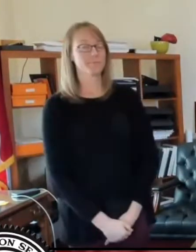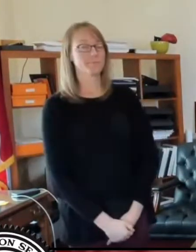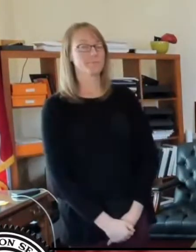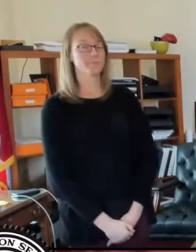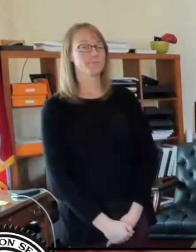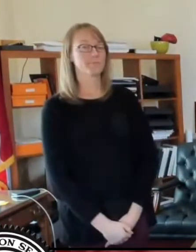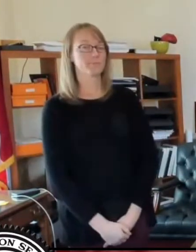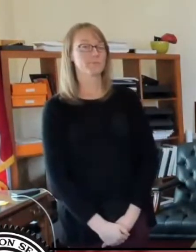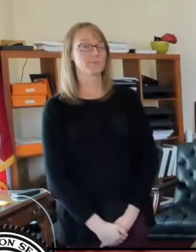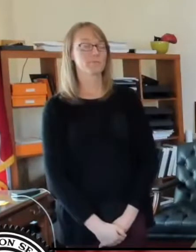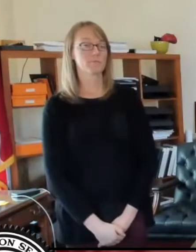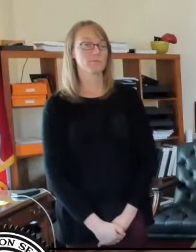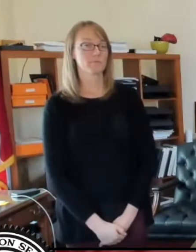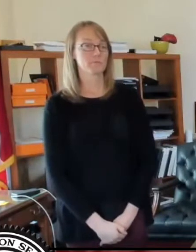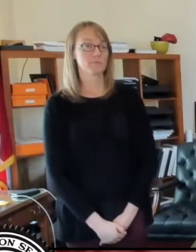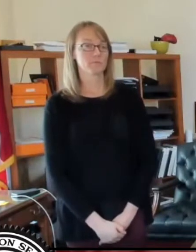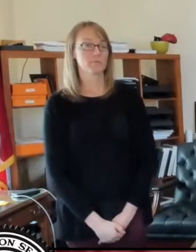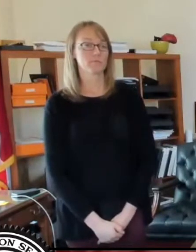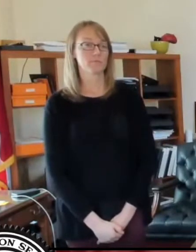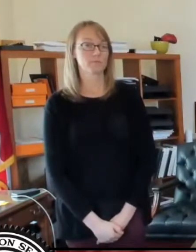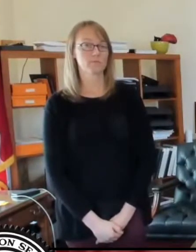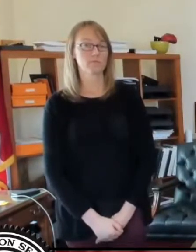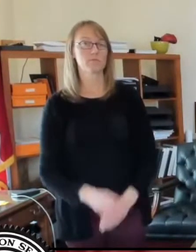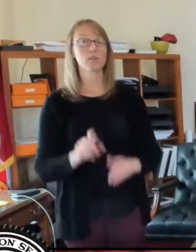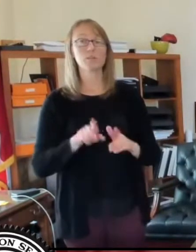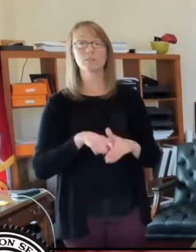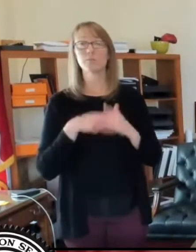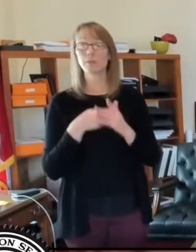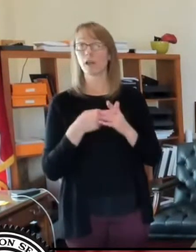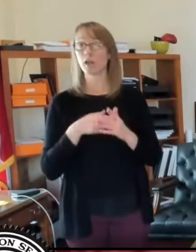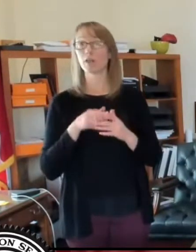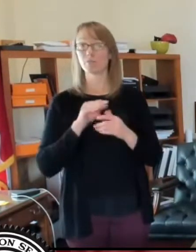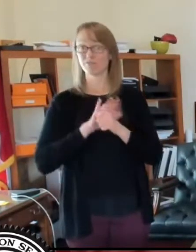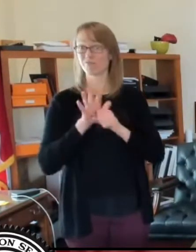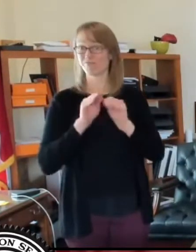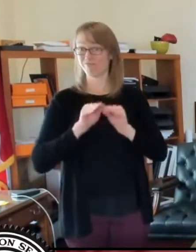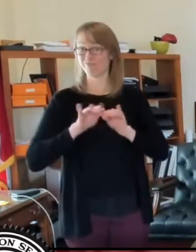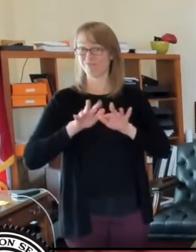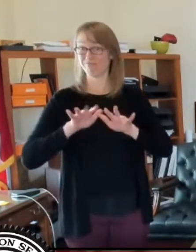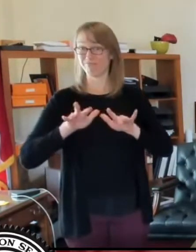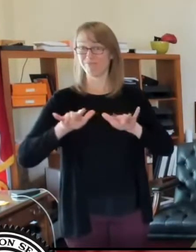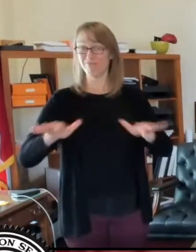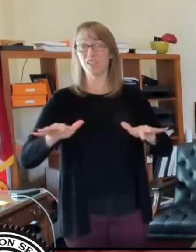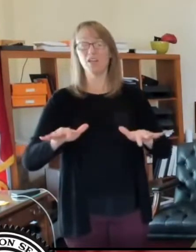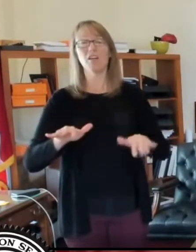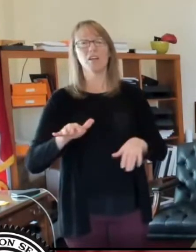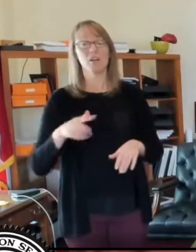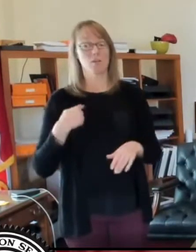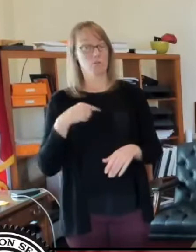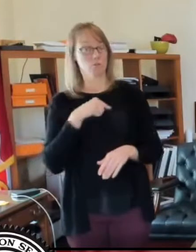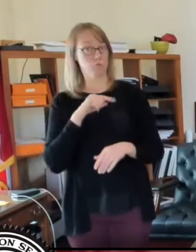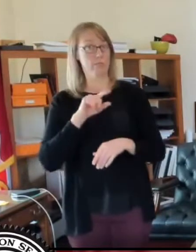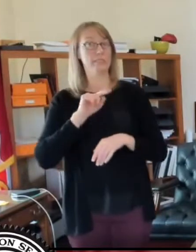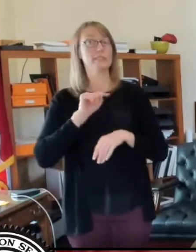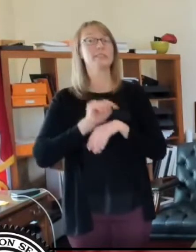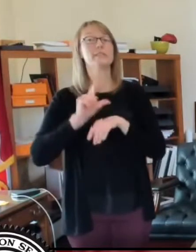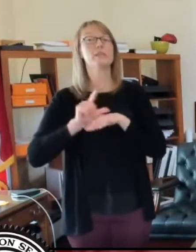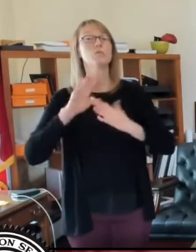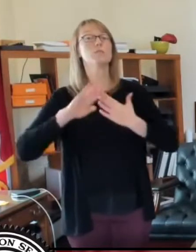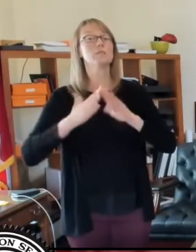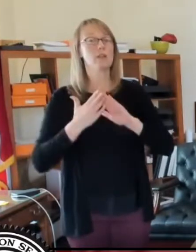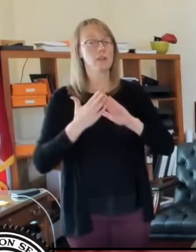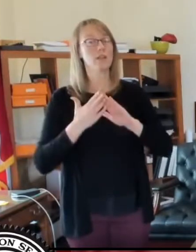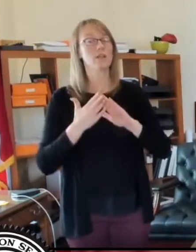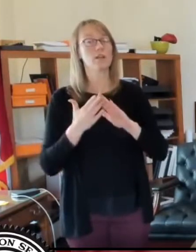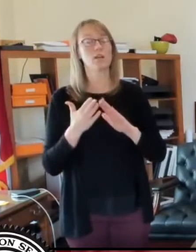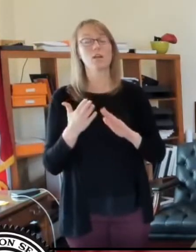We have, since the beginning of this pandemic, the city of St. Louis, of course, as you know, the regular shelters